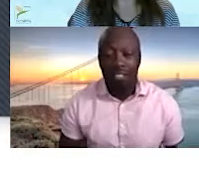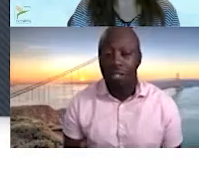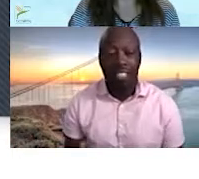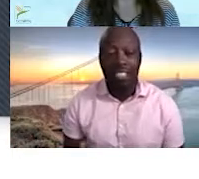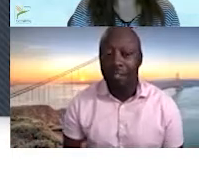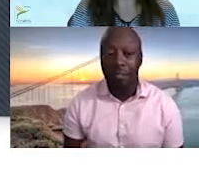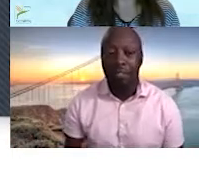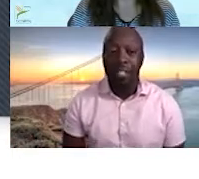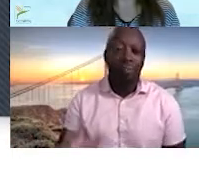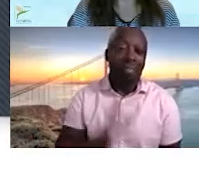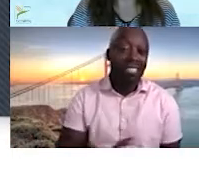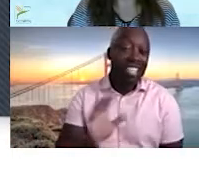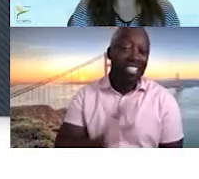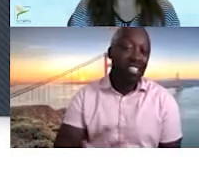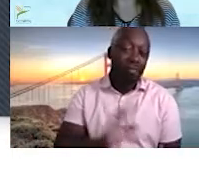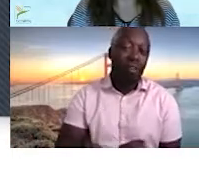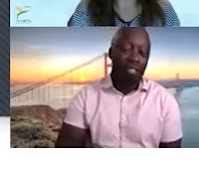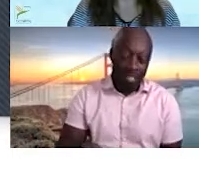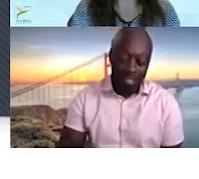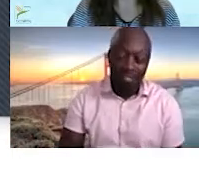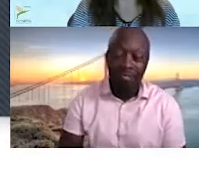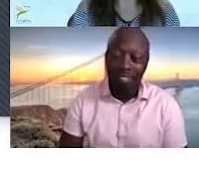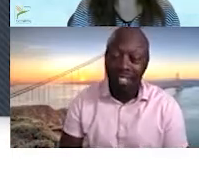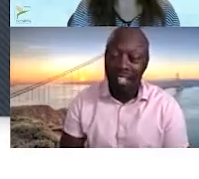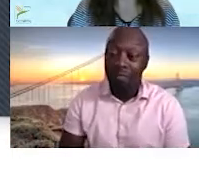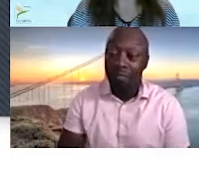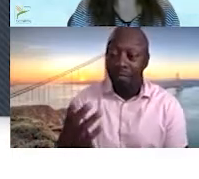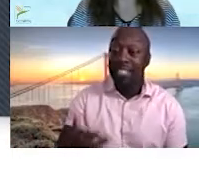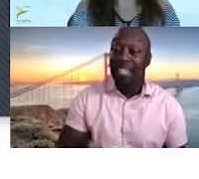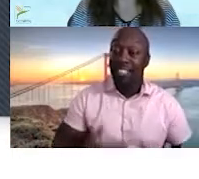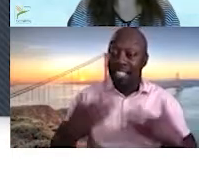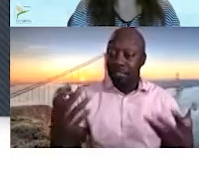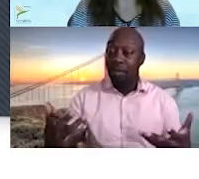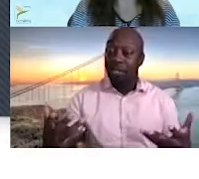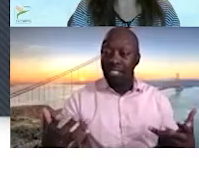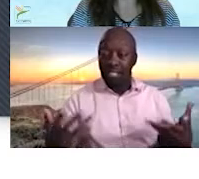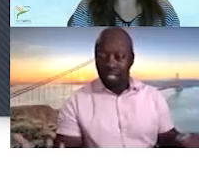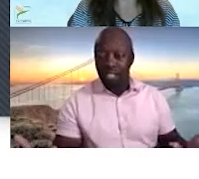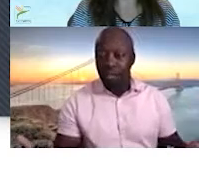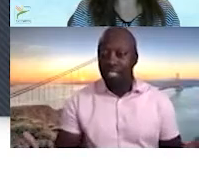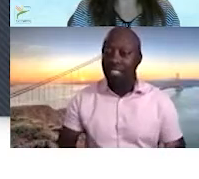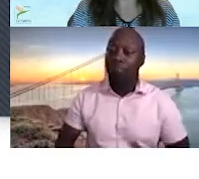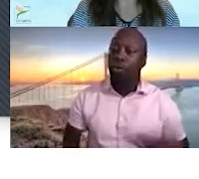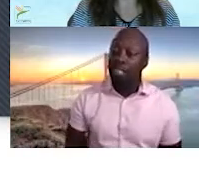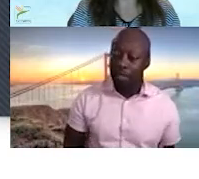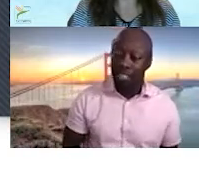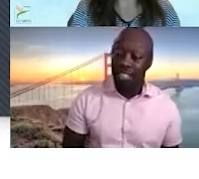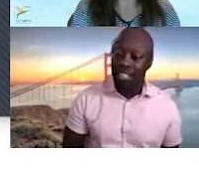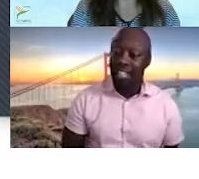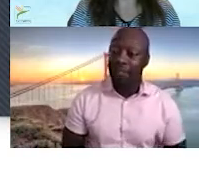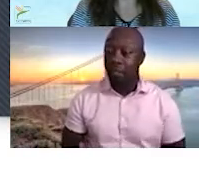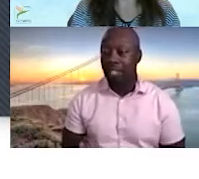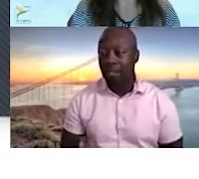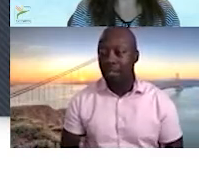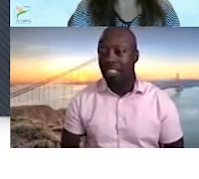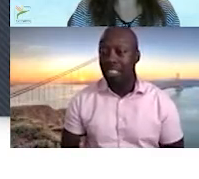That's totally acceptable, but it's actually false. Baby sign actually exposes your little ones to more speech